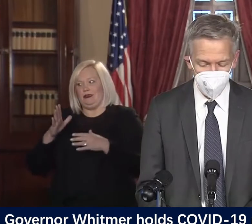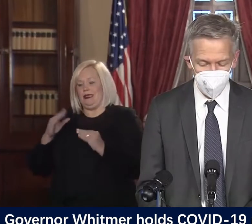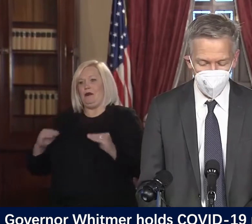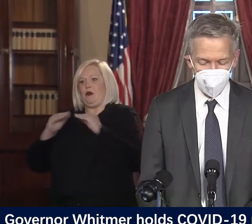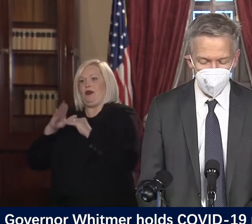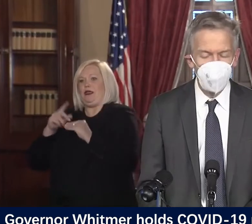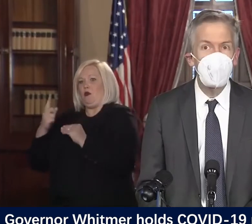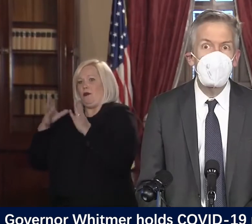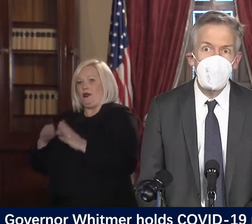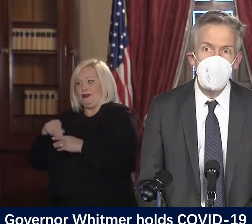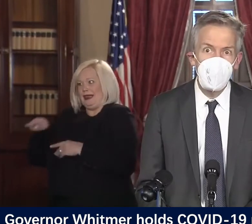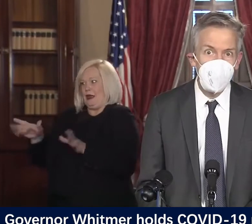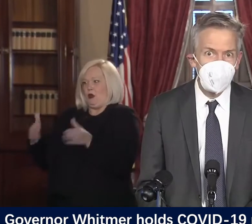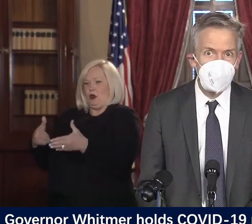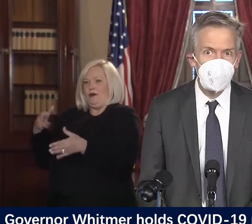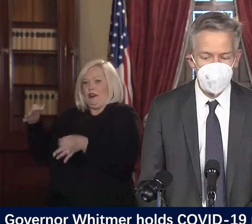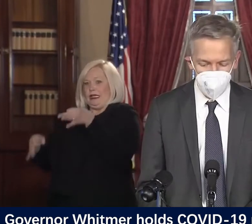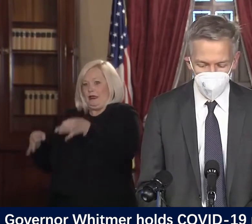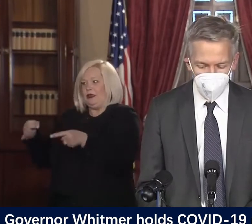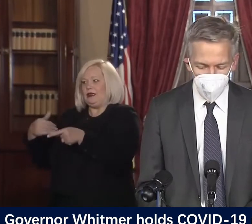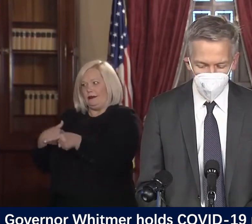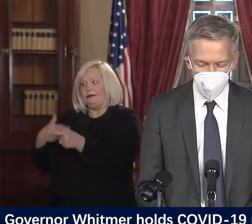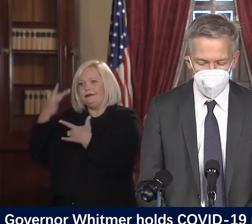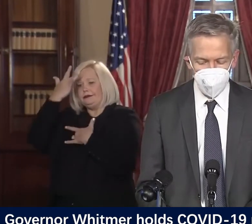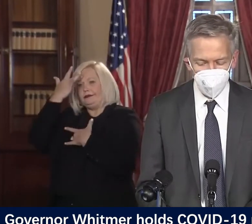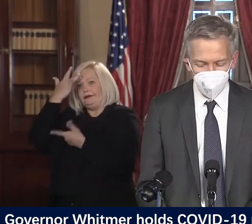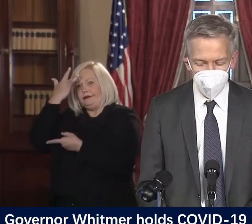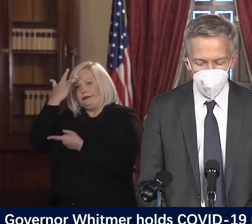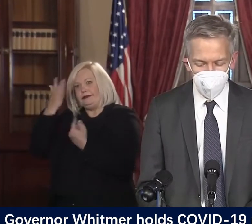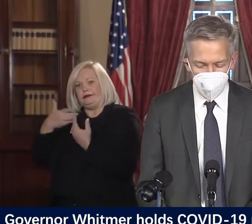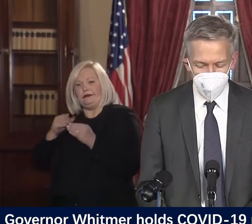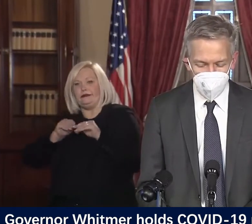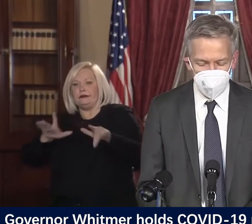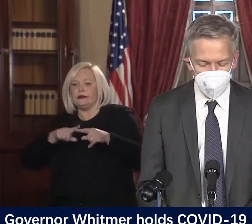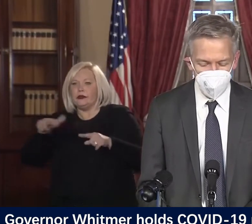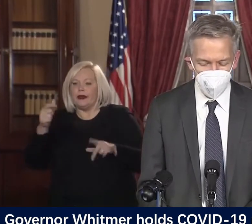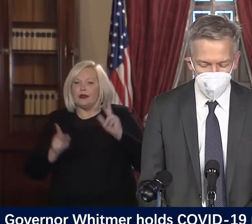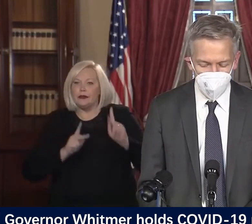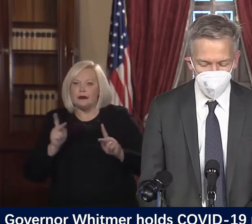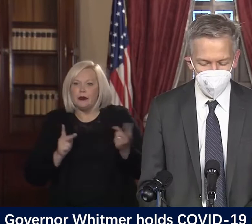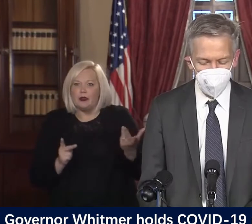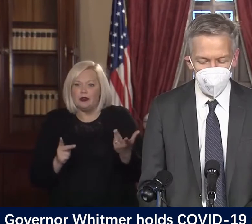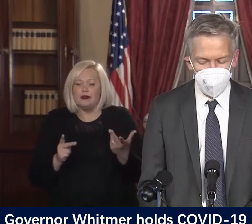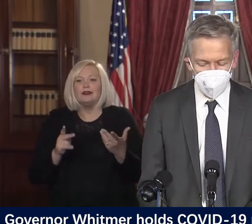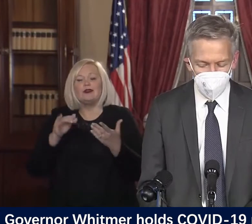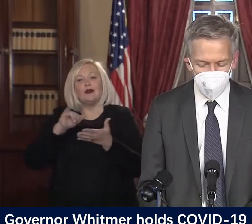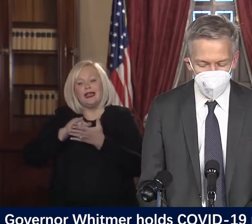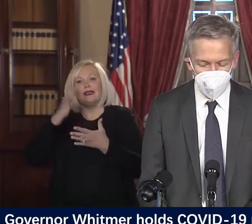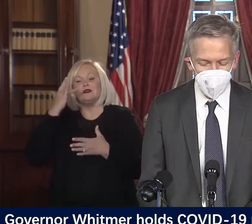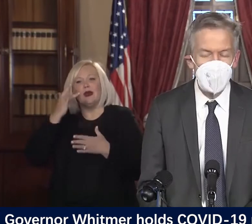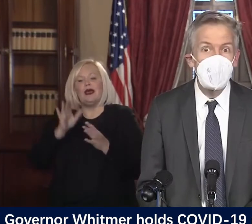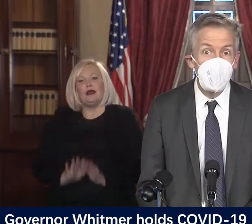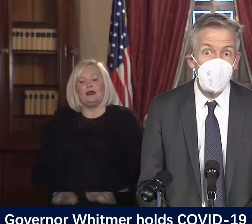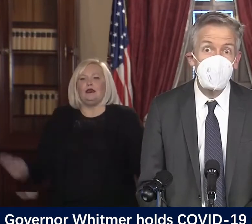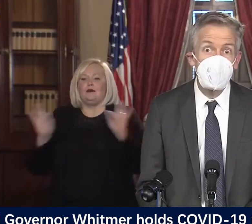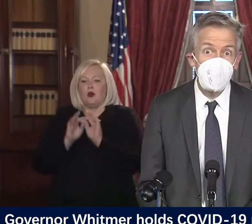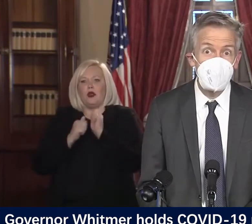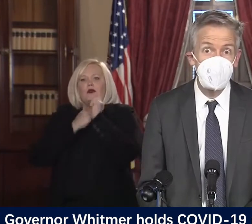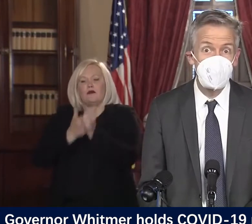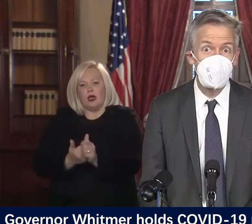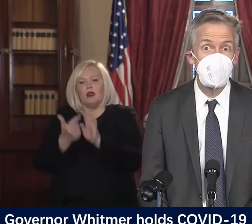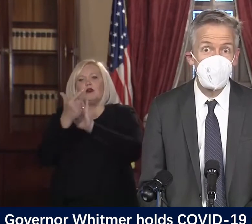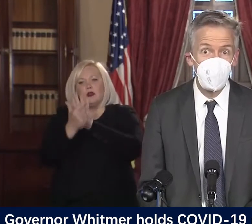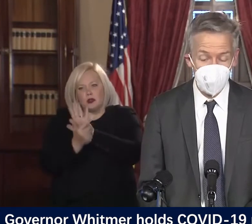COVID. Whatever our politics, whatever the purpose, a long unmasked indoor gathering risks lives and hurts